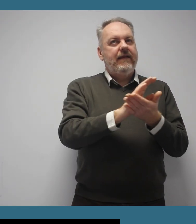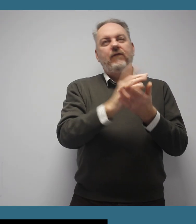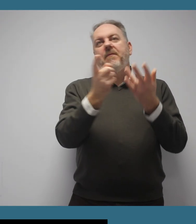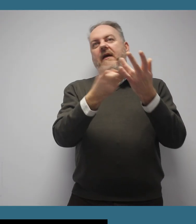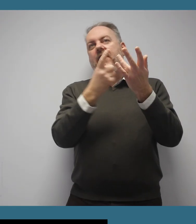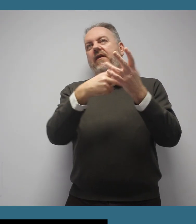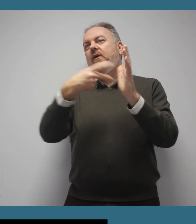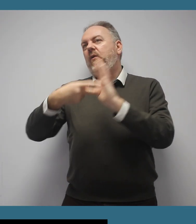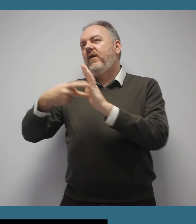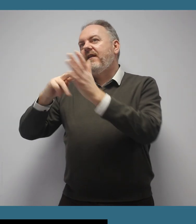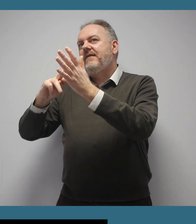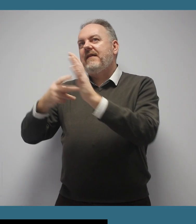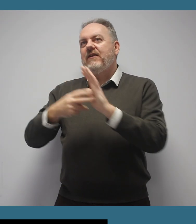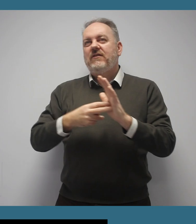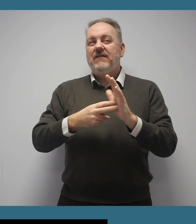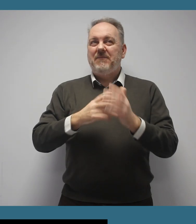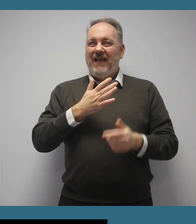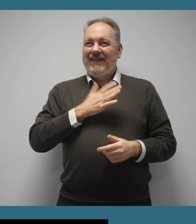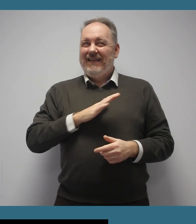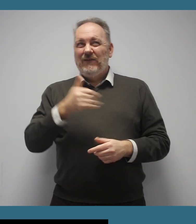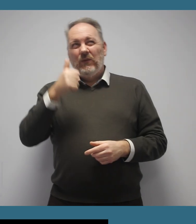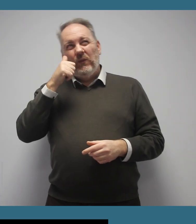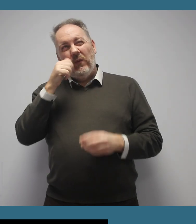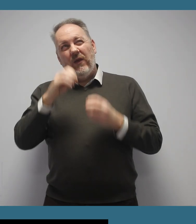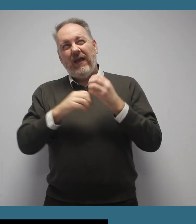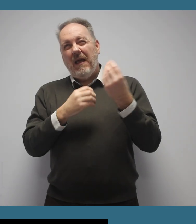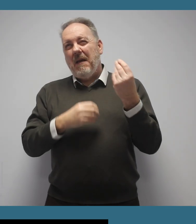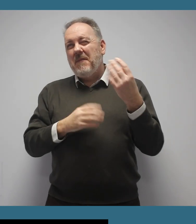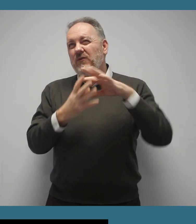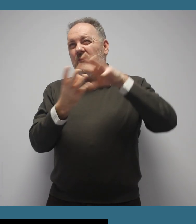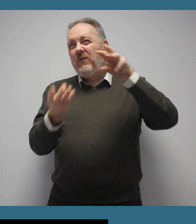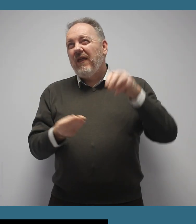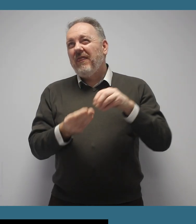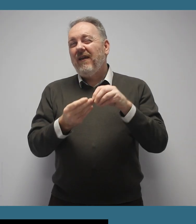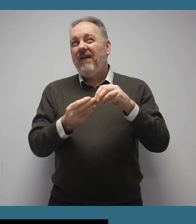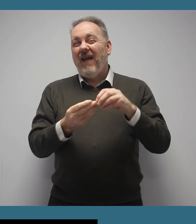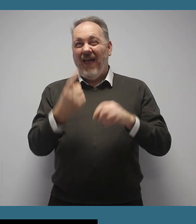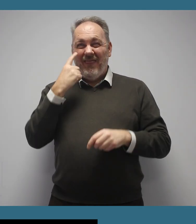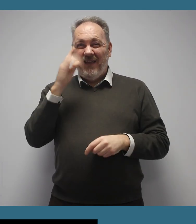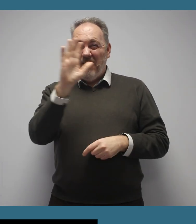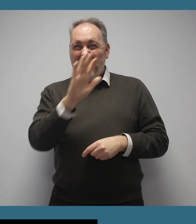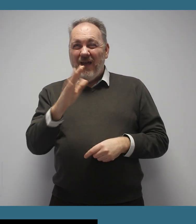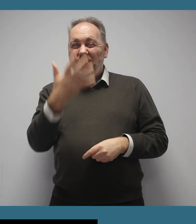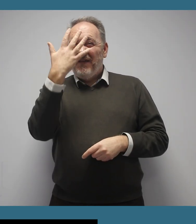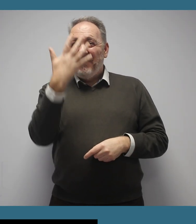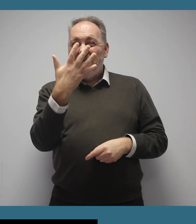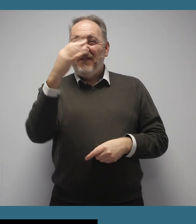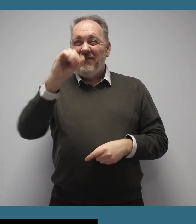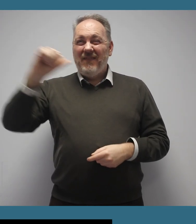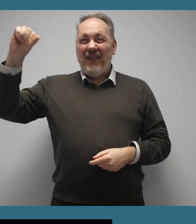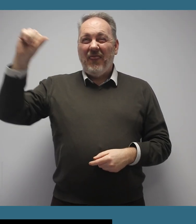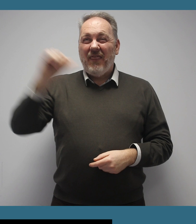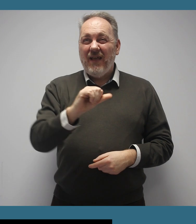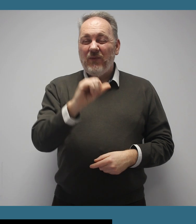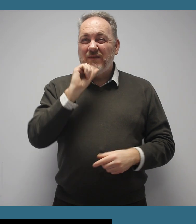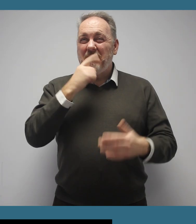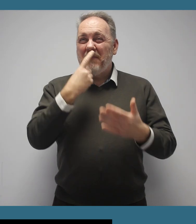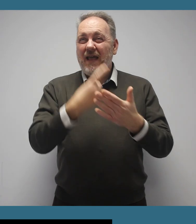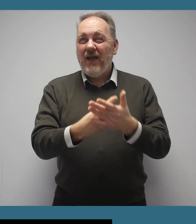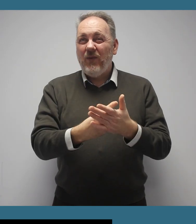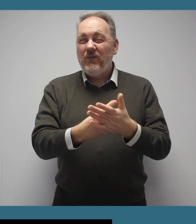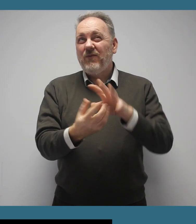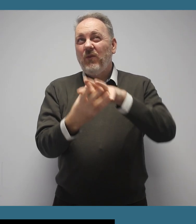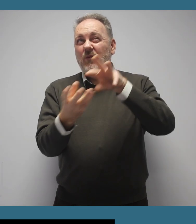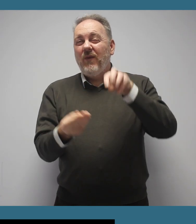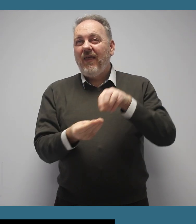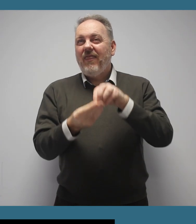might just need to track down Alana to get some figures on that, but I think it would have been 50 grand or something like that, you know, some very, very because of